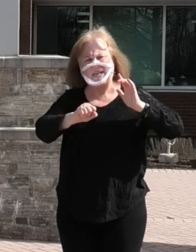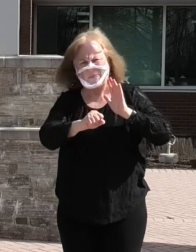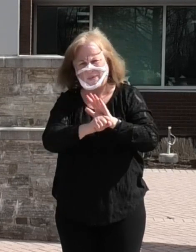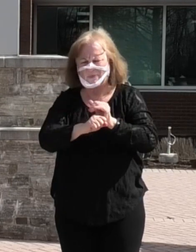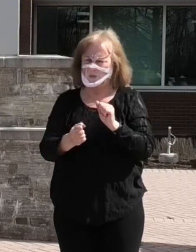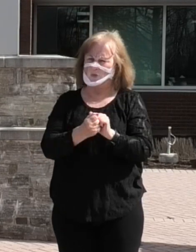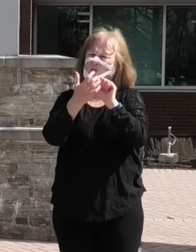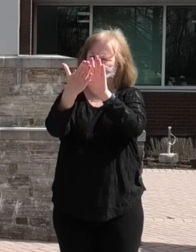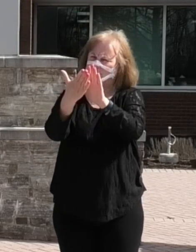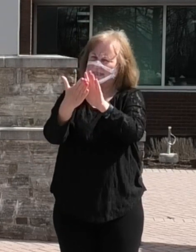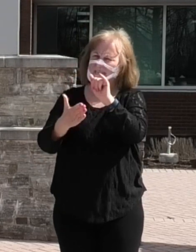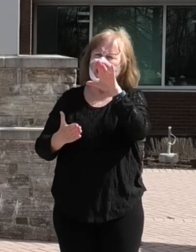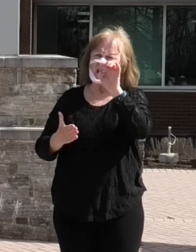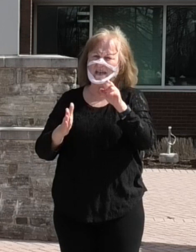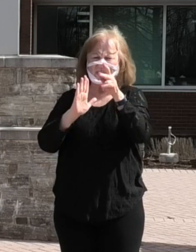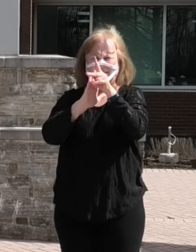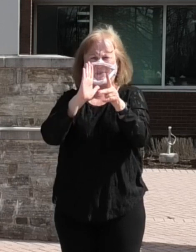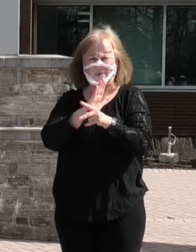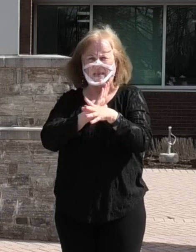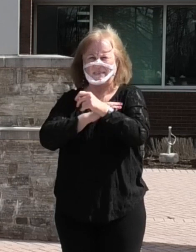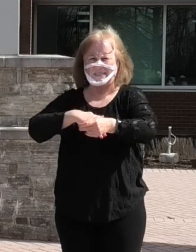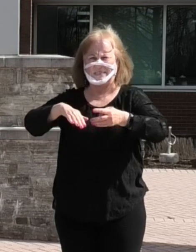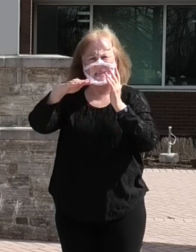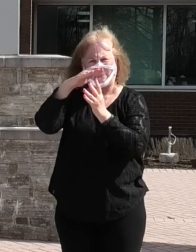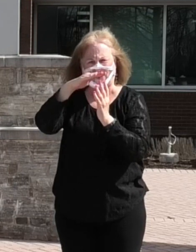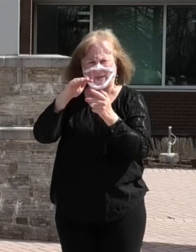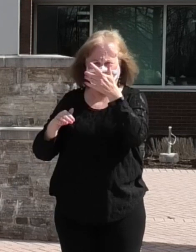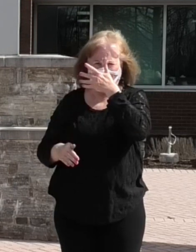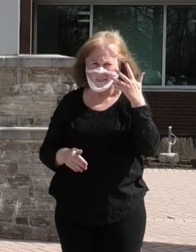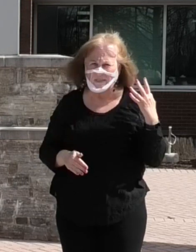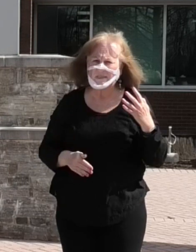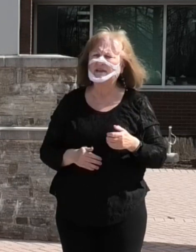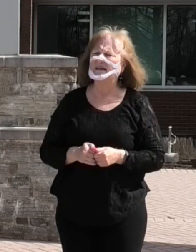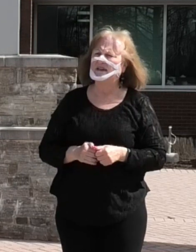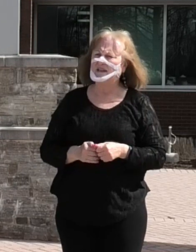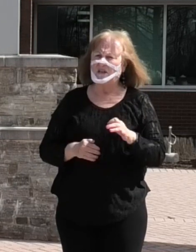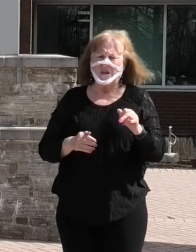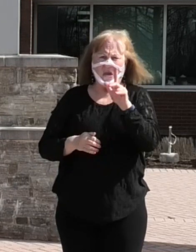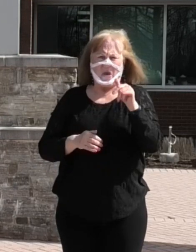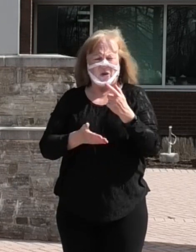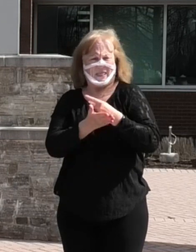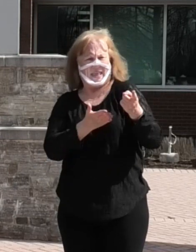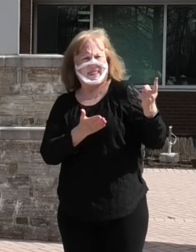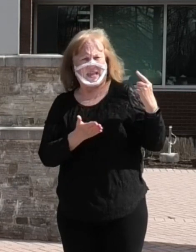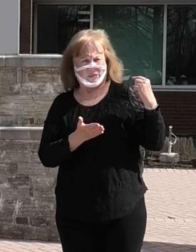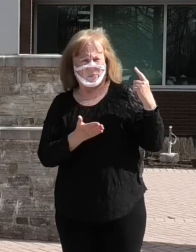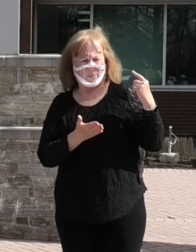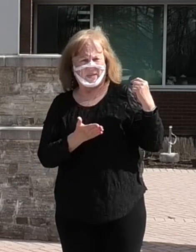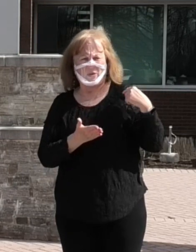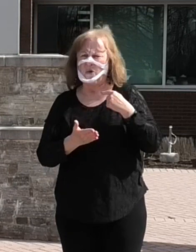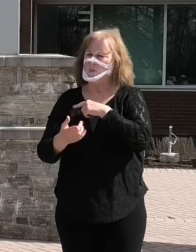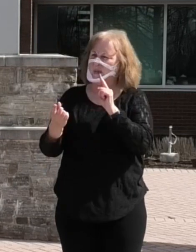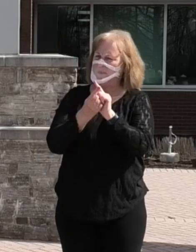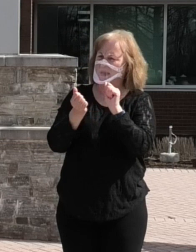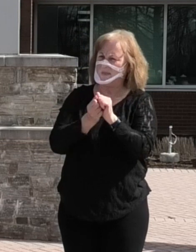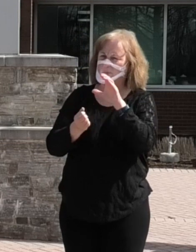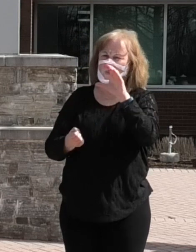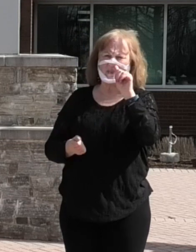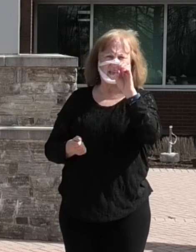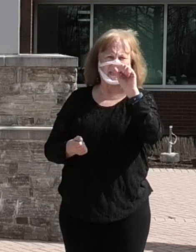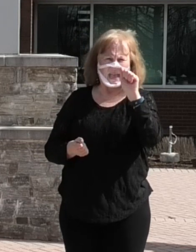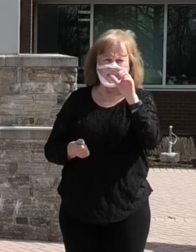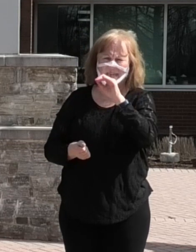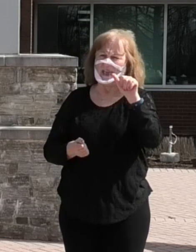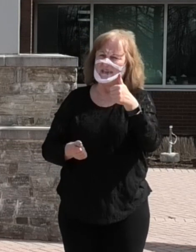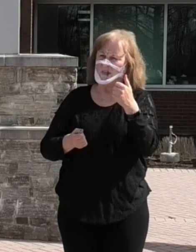to addressing ICE policies and immigration. Early last week, we met with CASA and